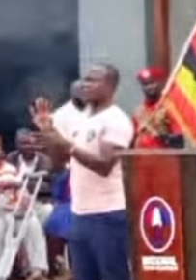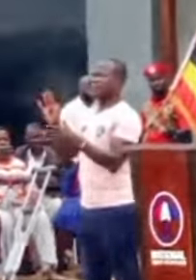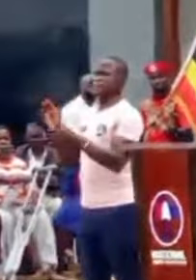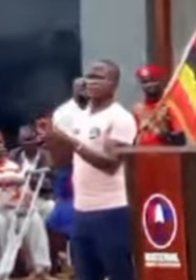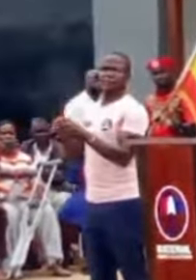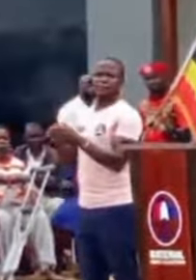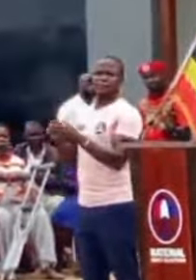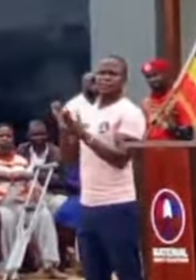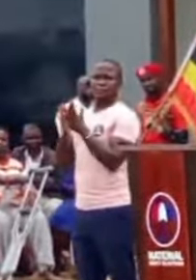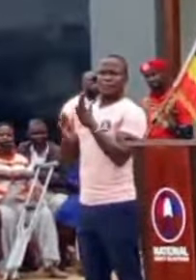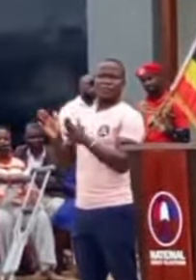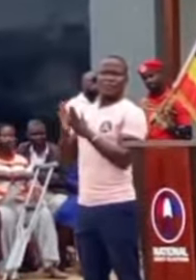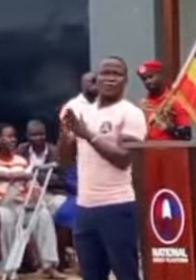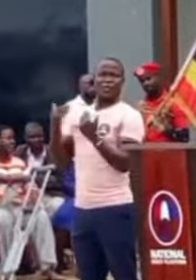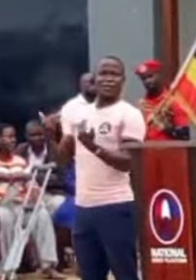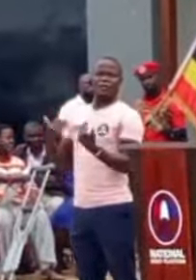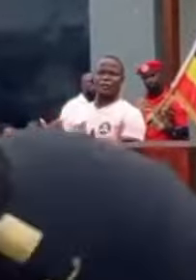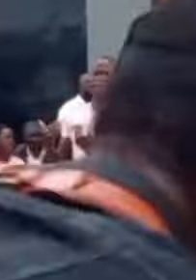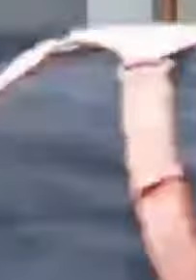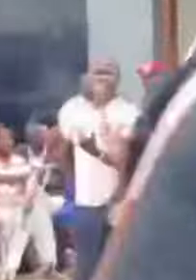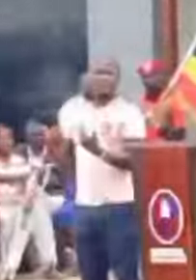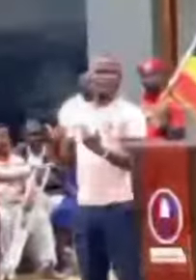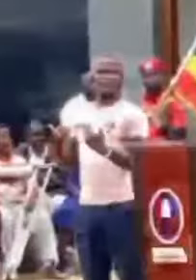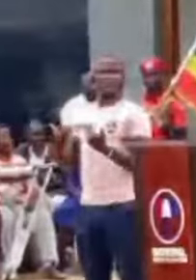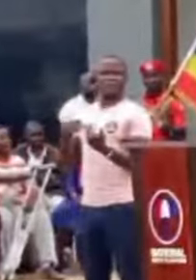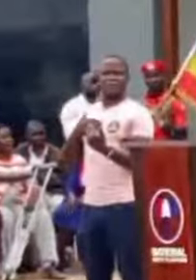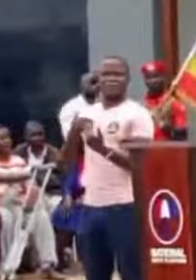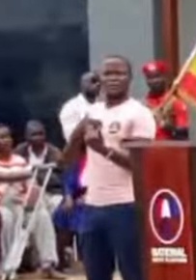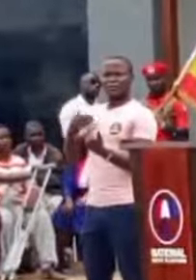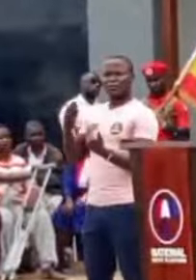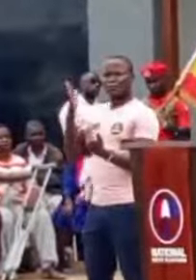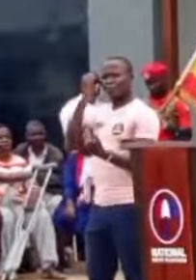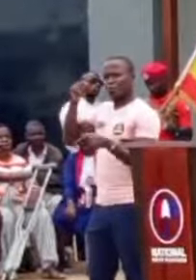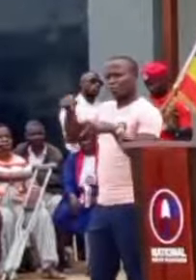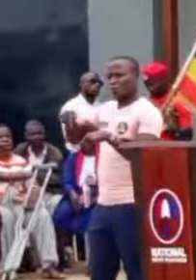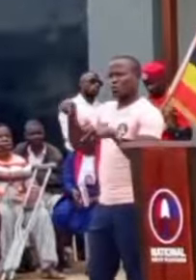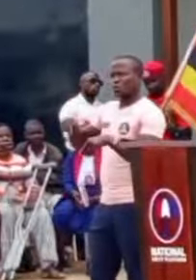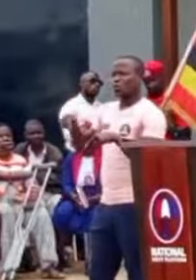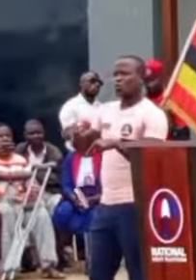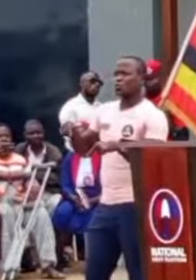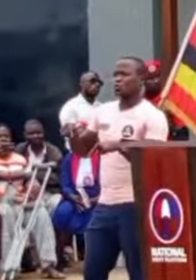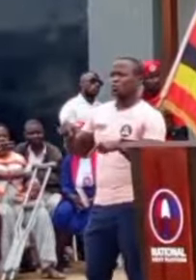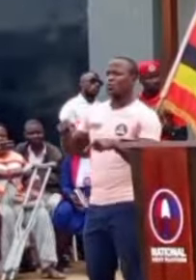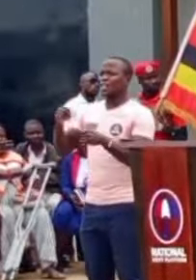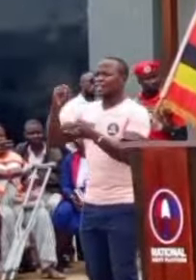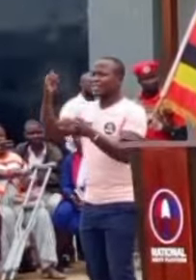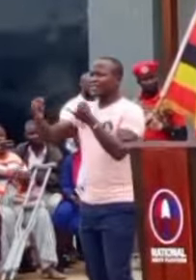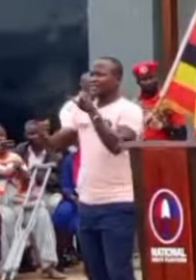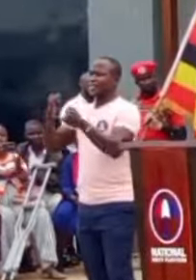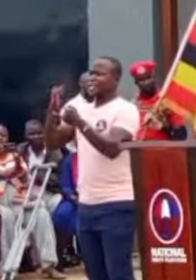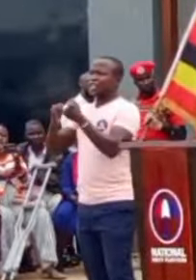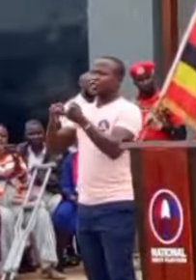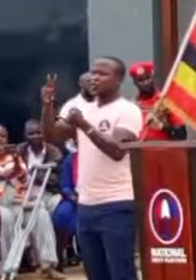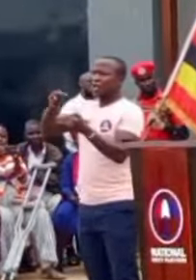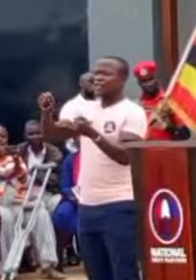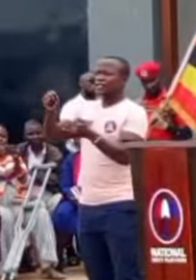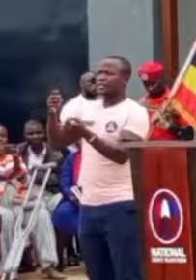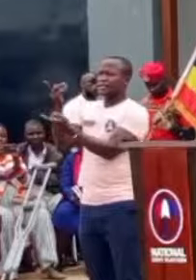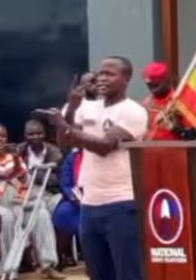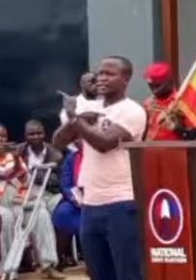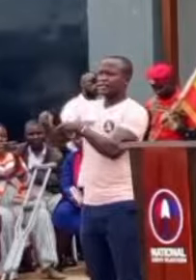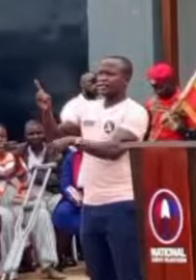affirmative. Now, I know that today is International Disability